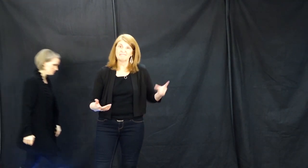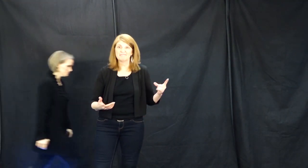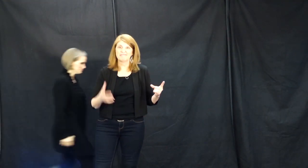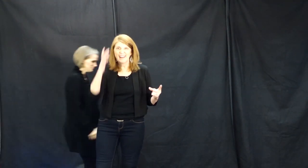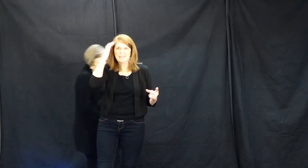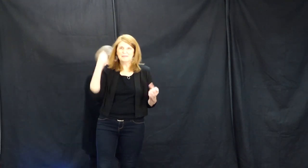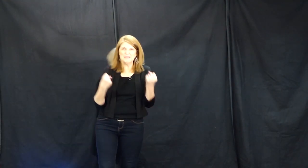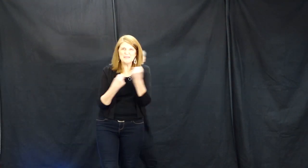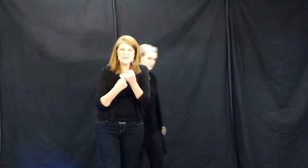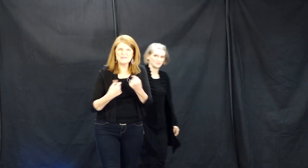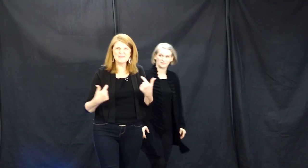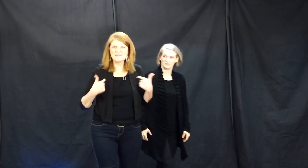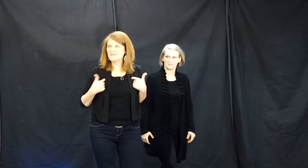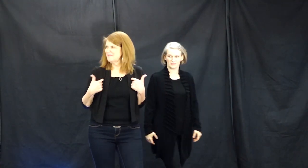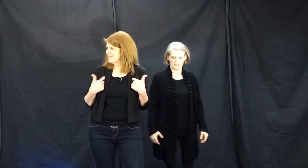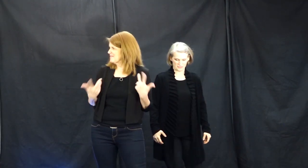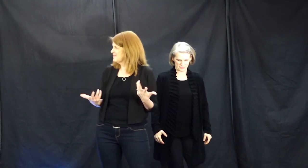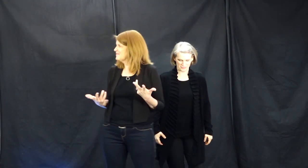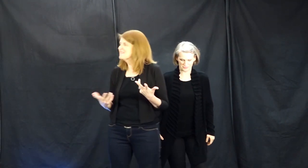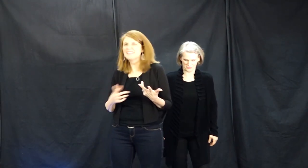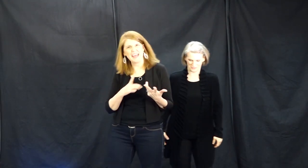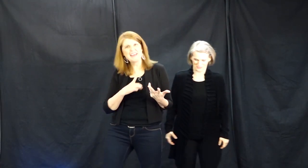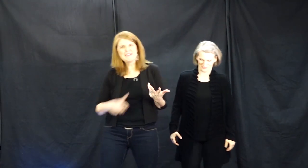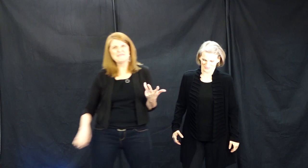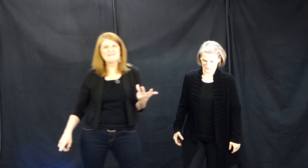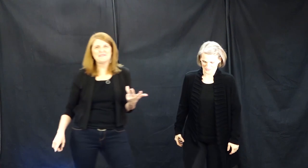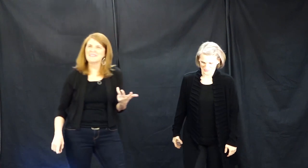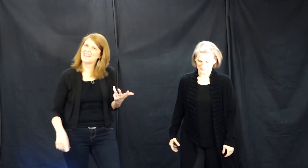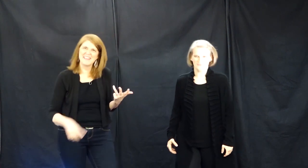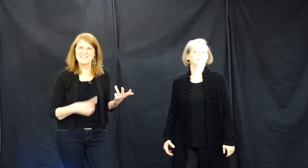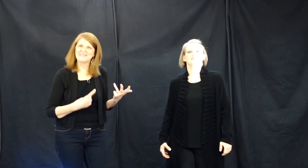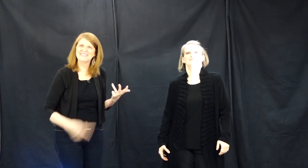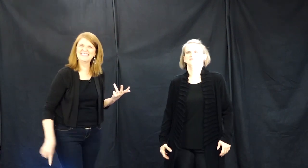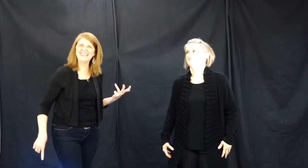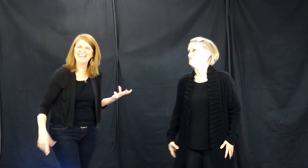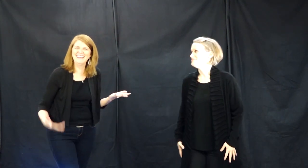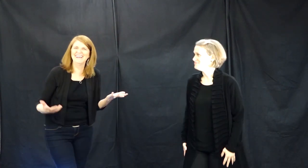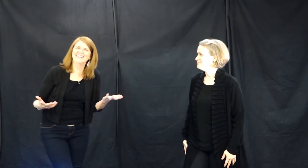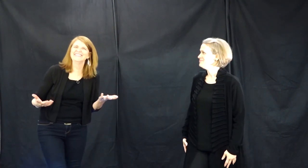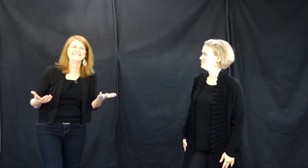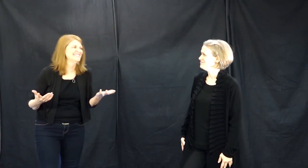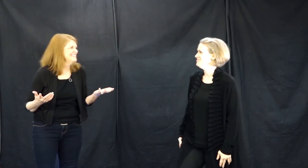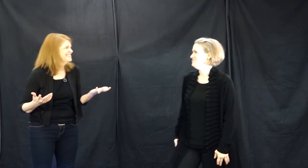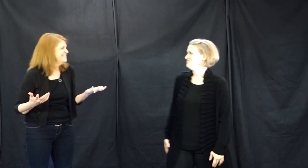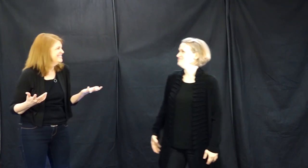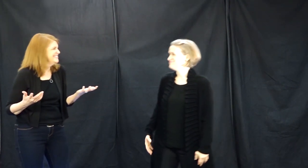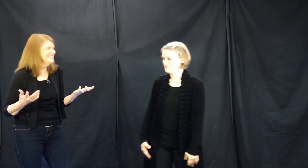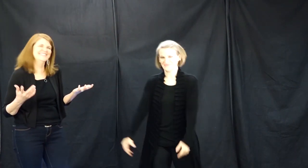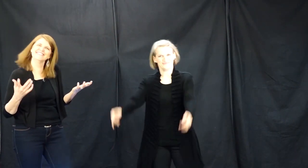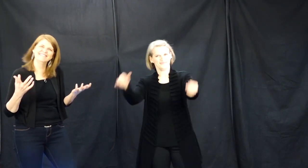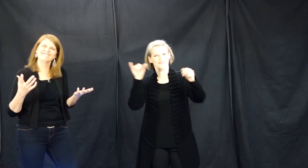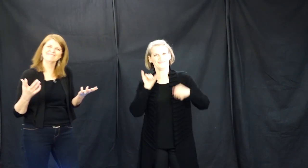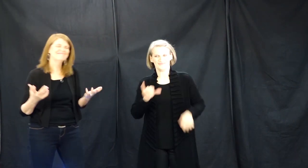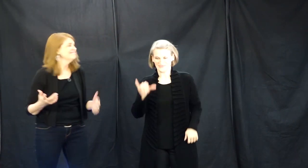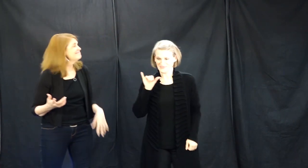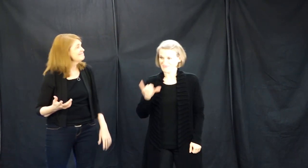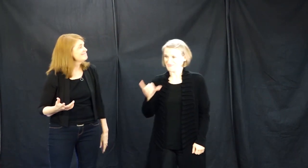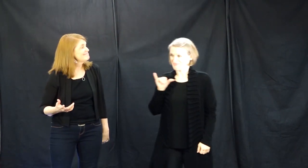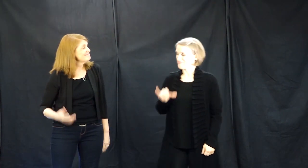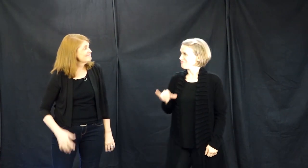Hamilton's on your side. well, I'll be damned, well, I'll be damned. And You won in a